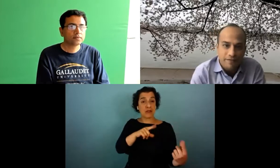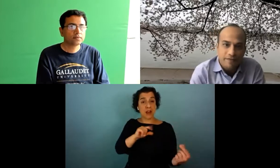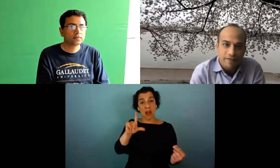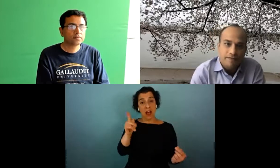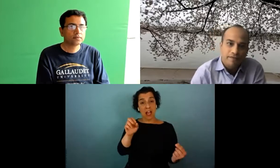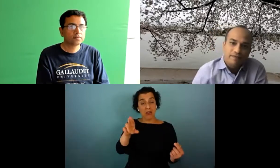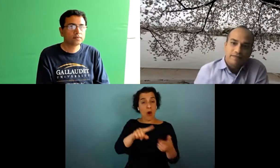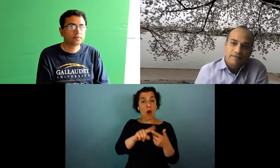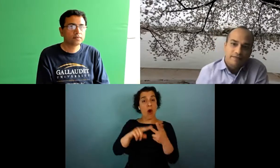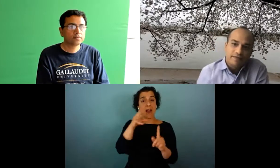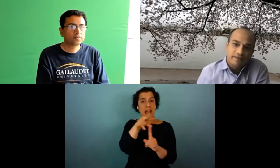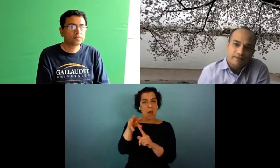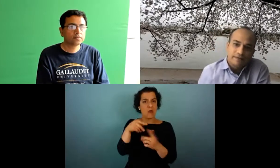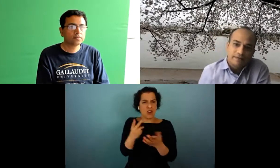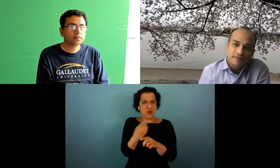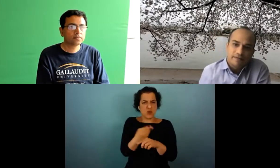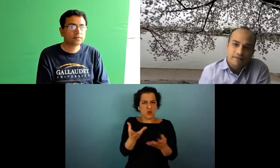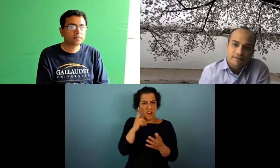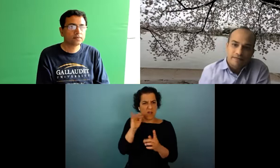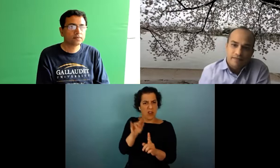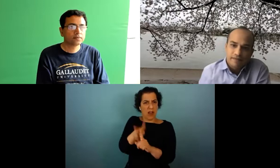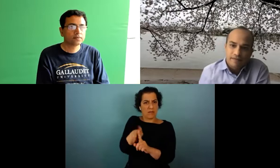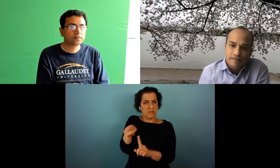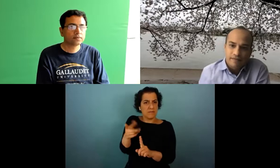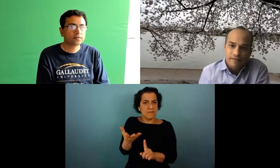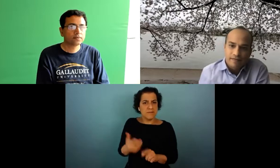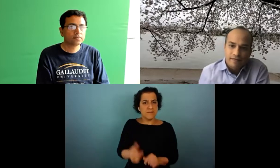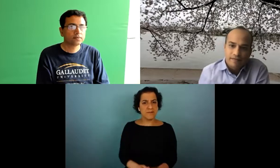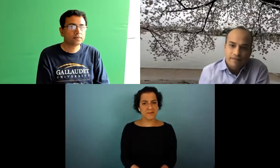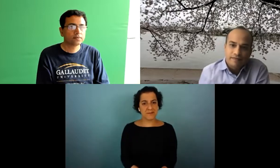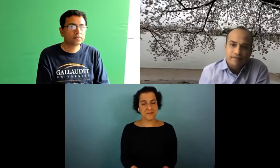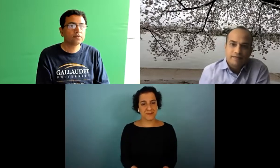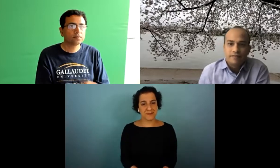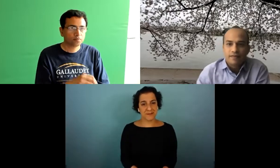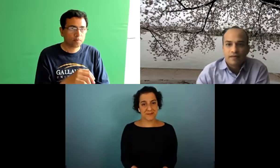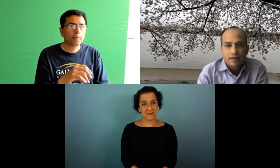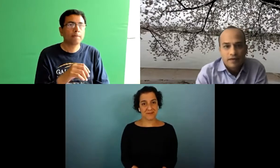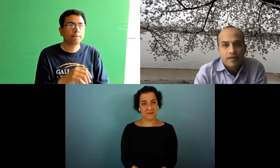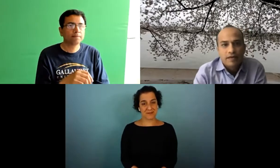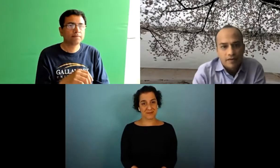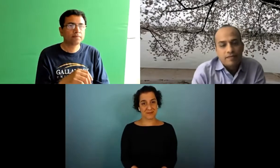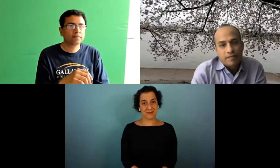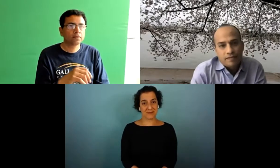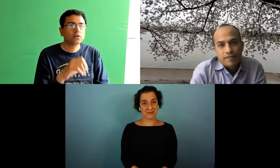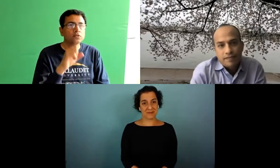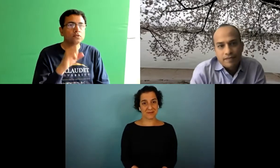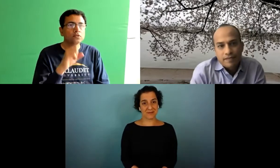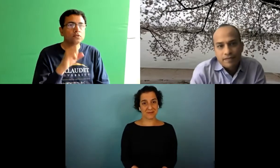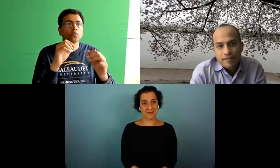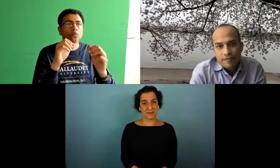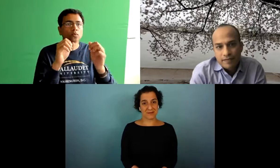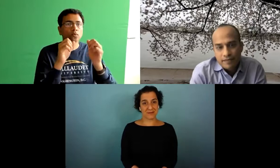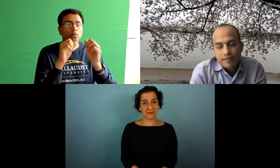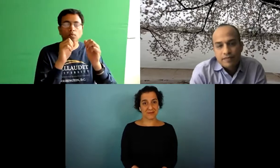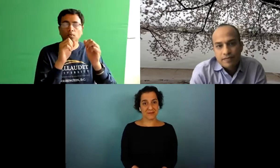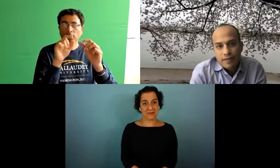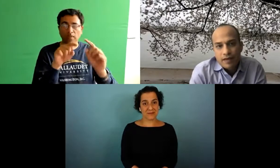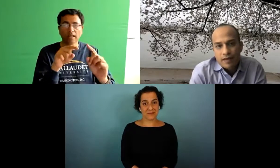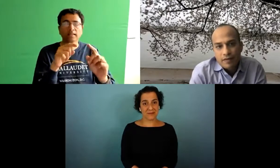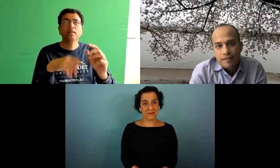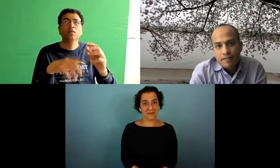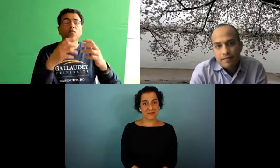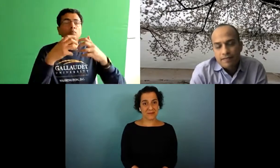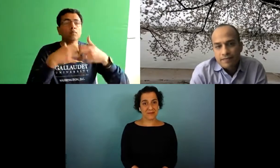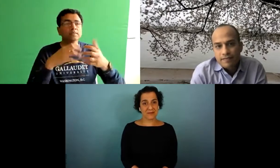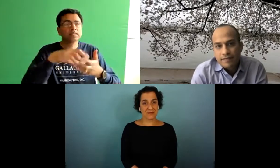so